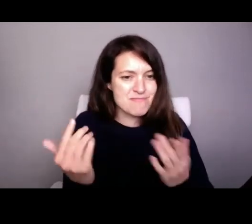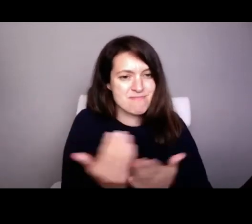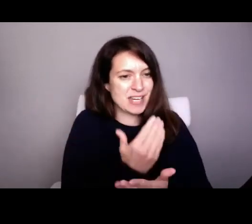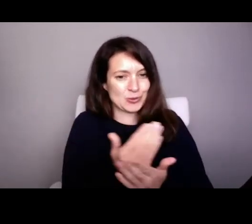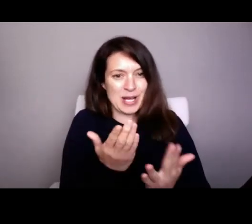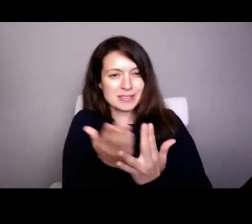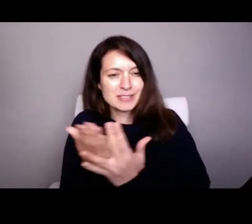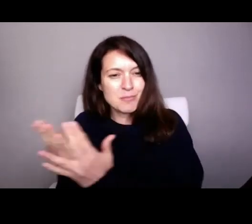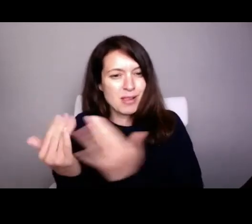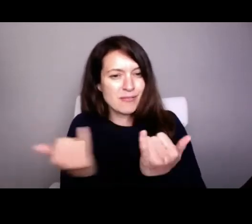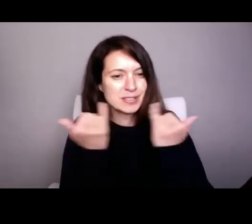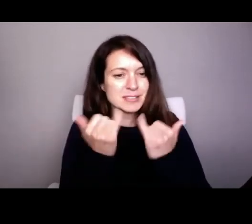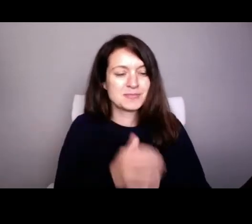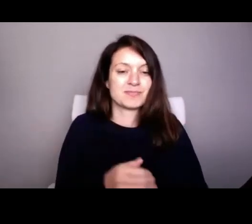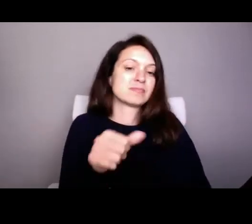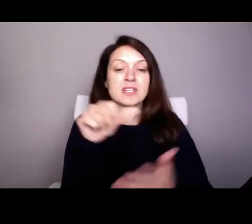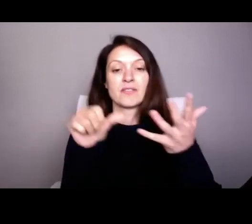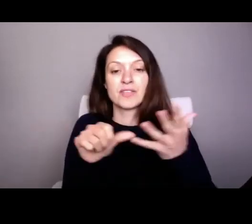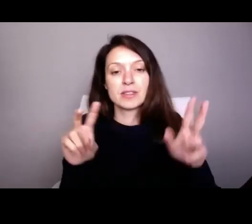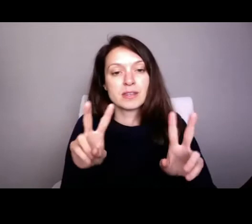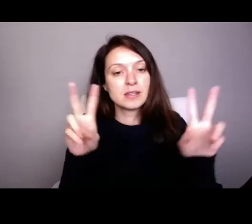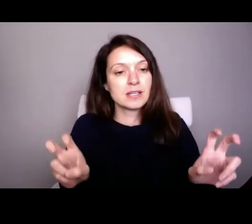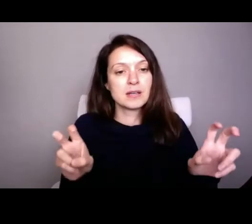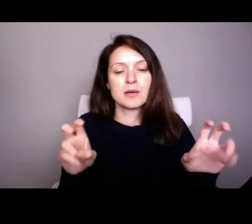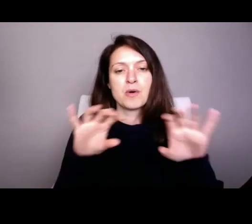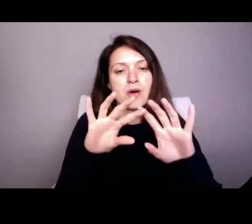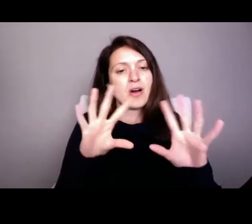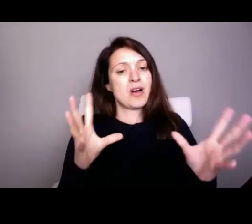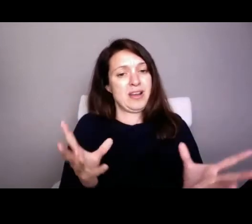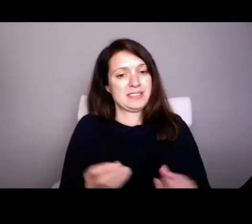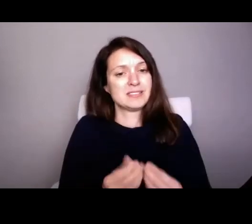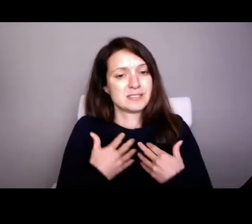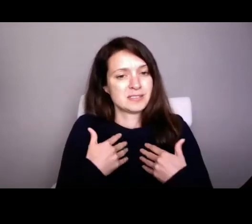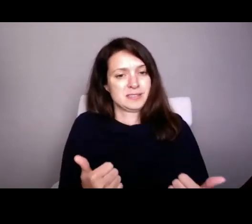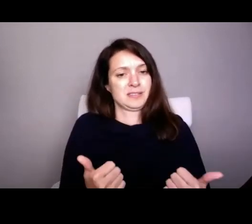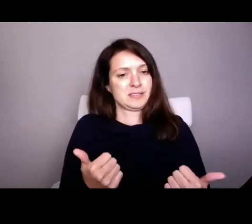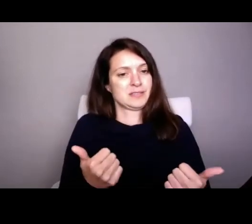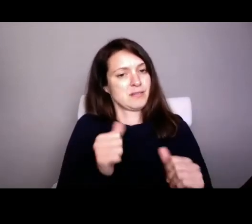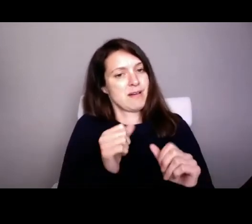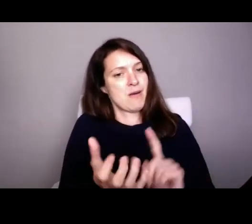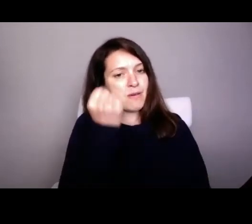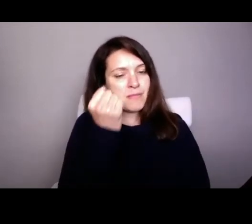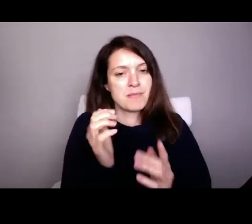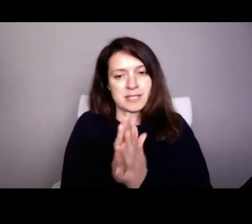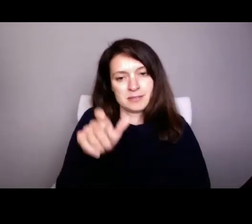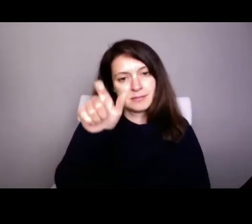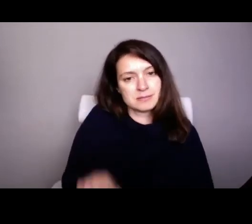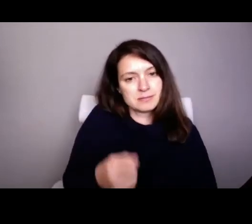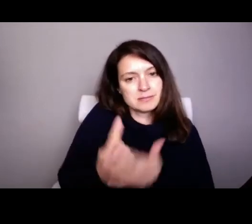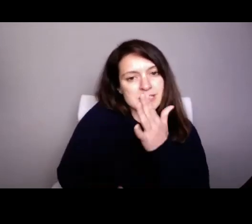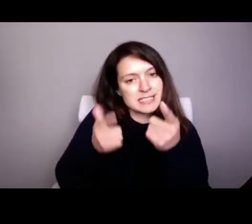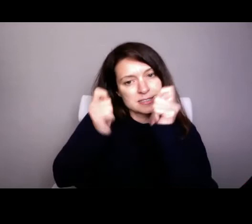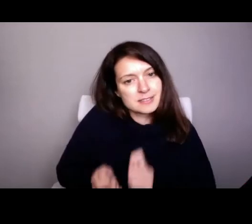The fifth theme was around holistic outcomes. So really that was looking at a need to tailor support to maximise outcomes